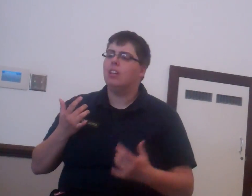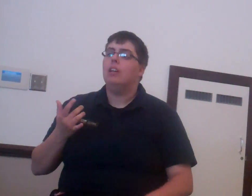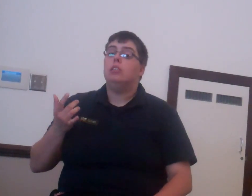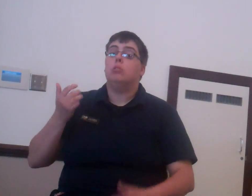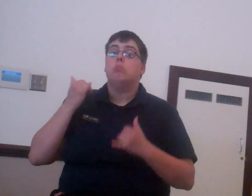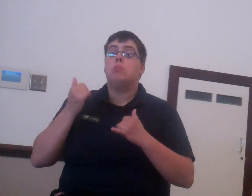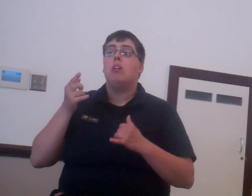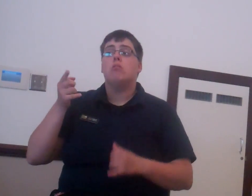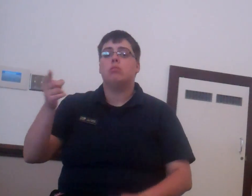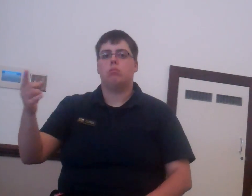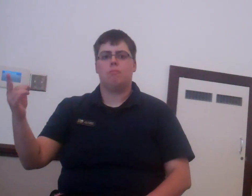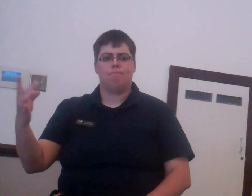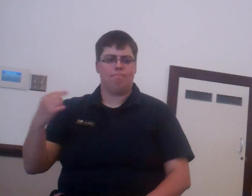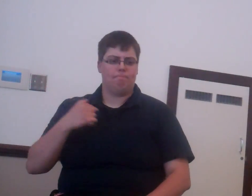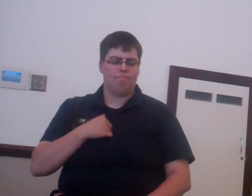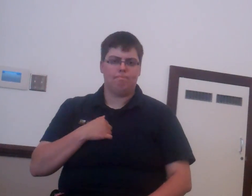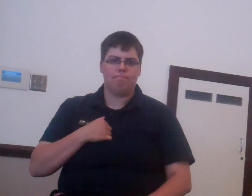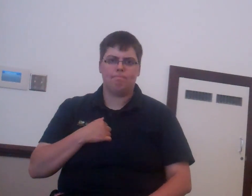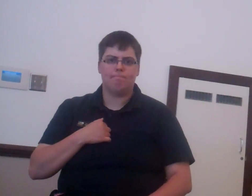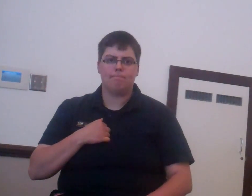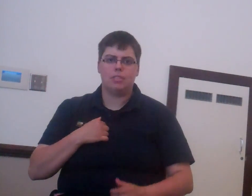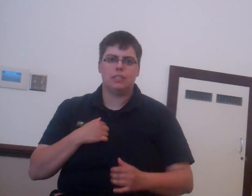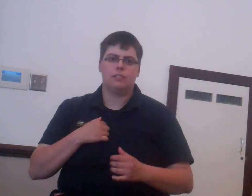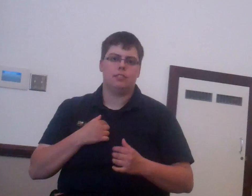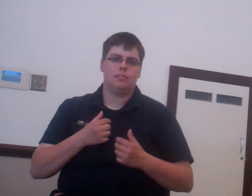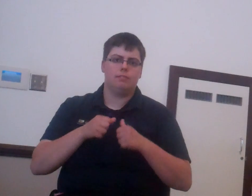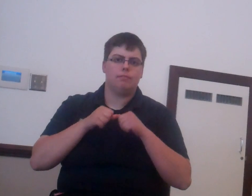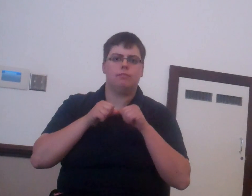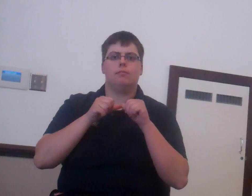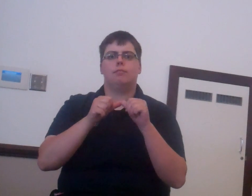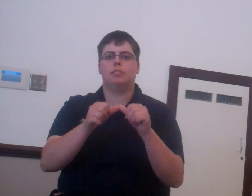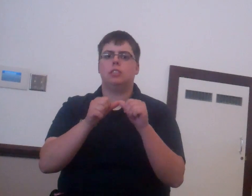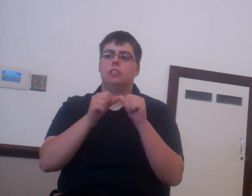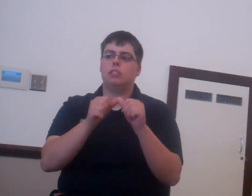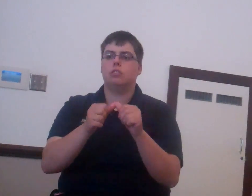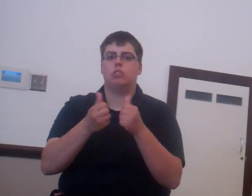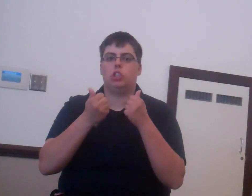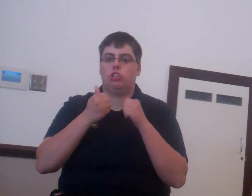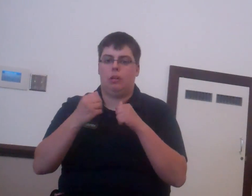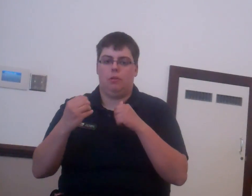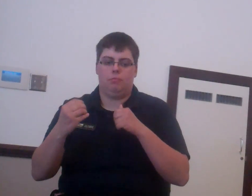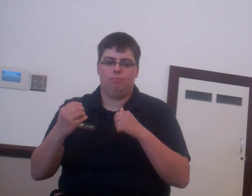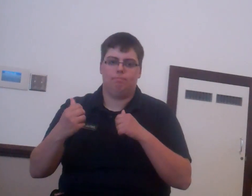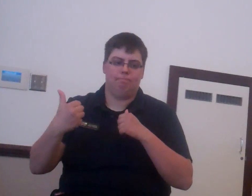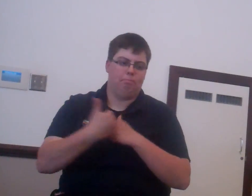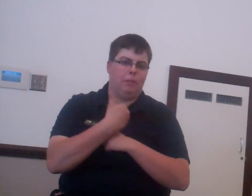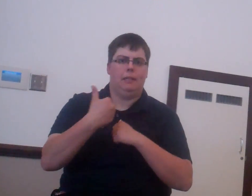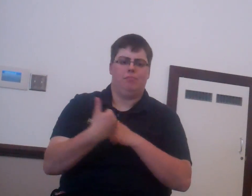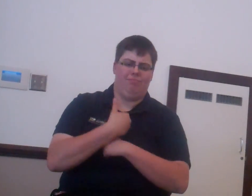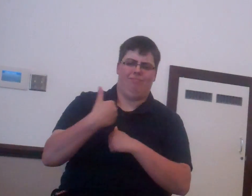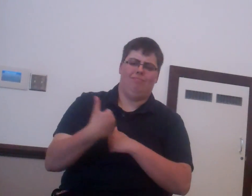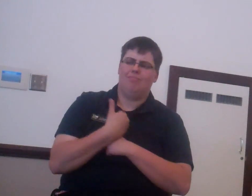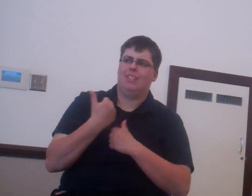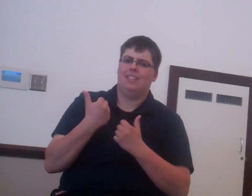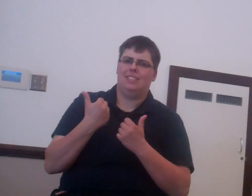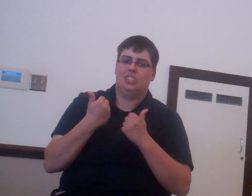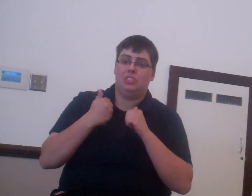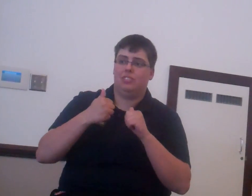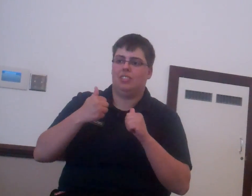point where like she does things that are like she blames on me that are so close to getting me fired. And I hate working with her.